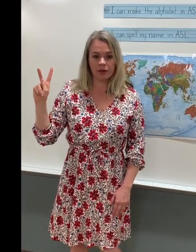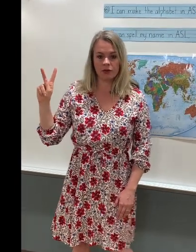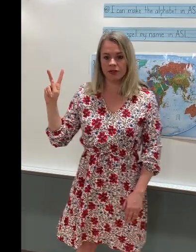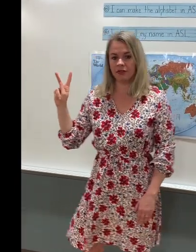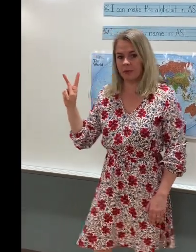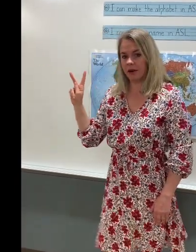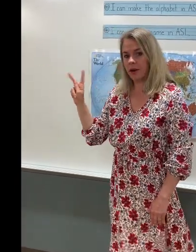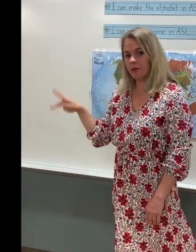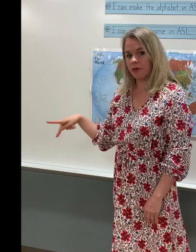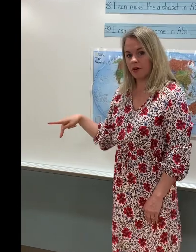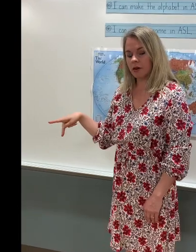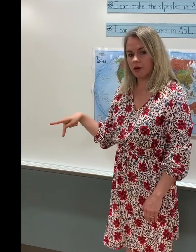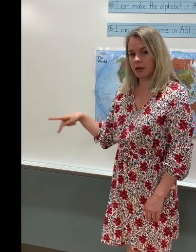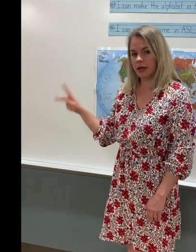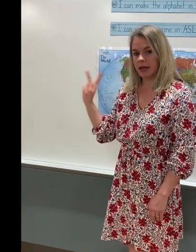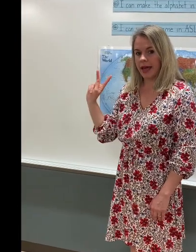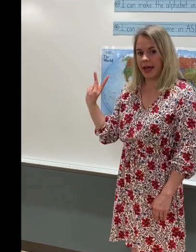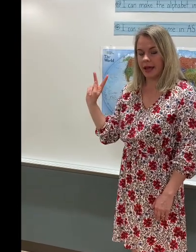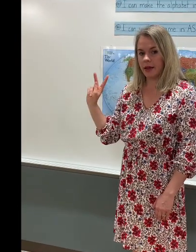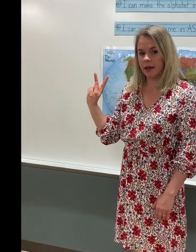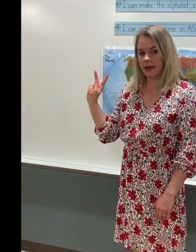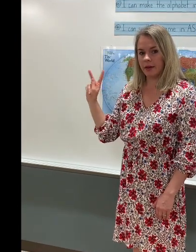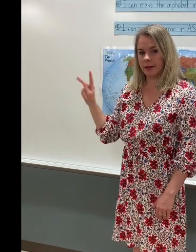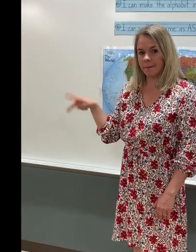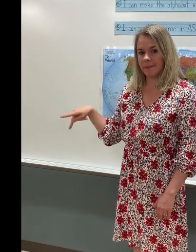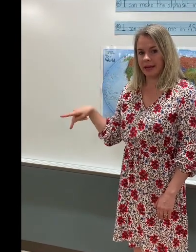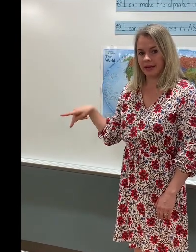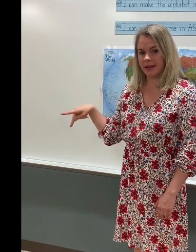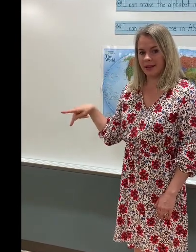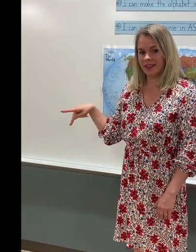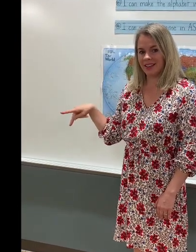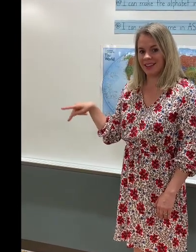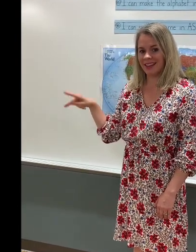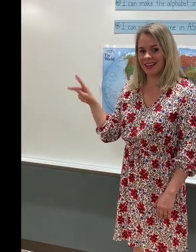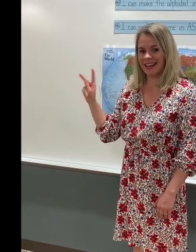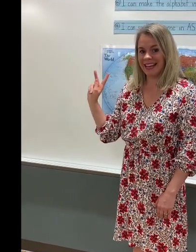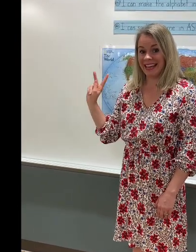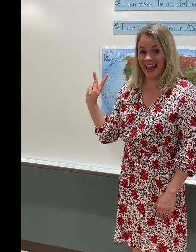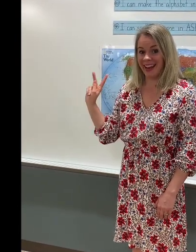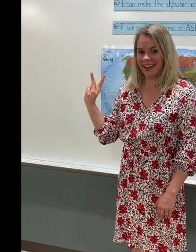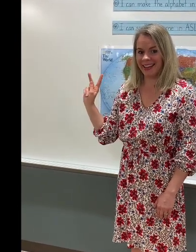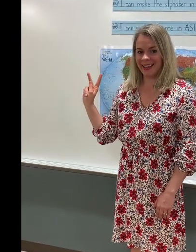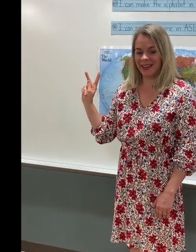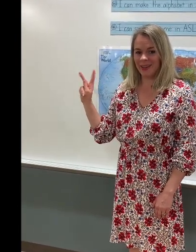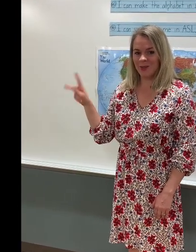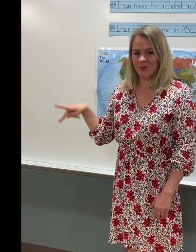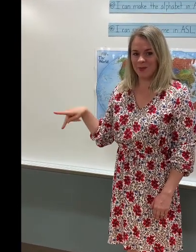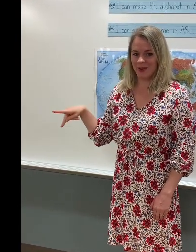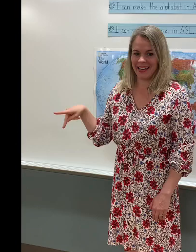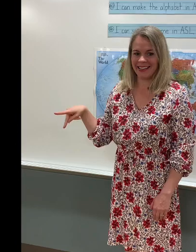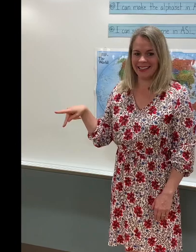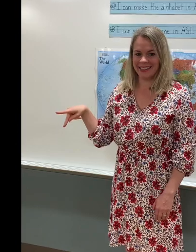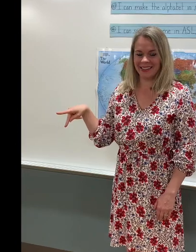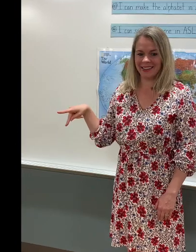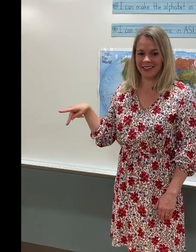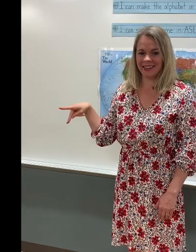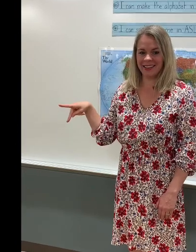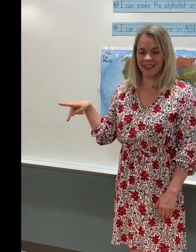just flip it over. K, P, K, P.